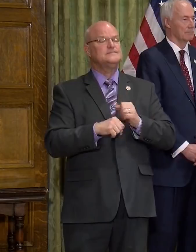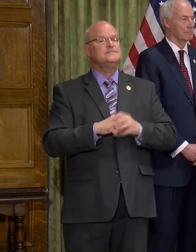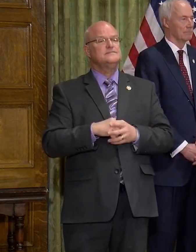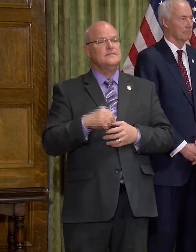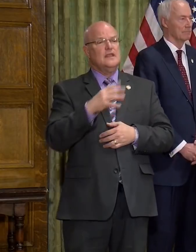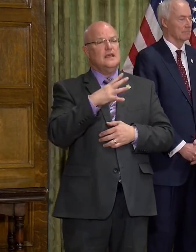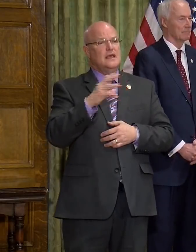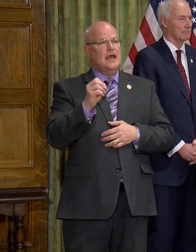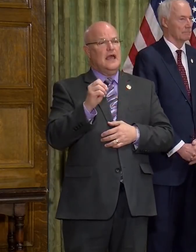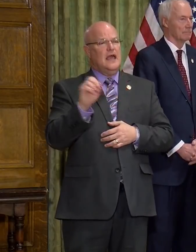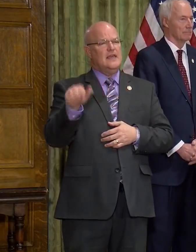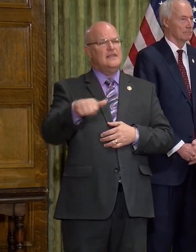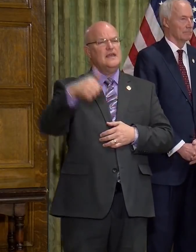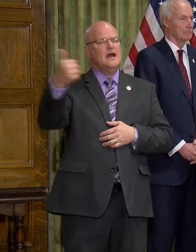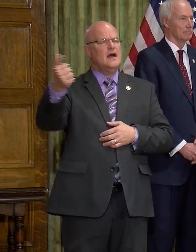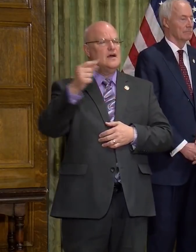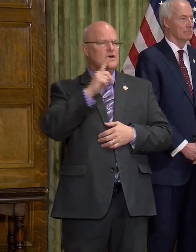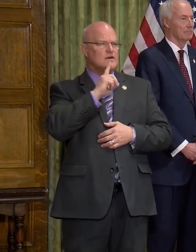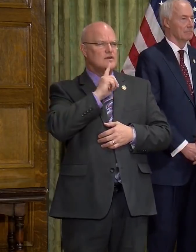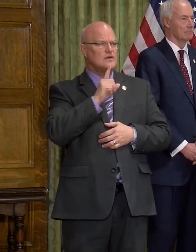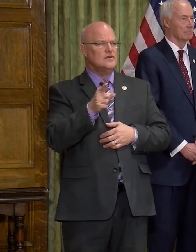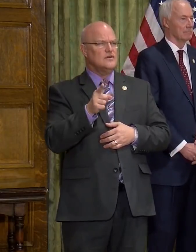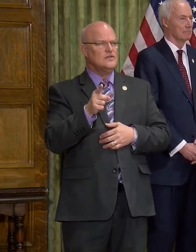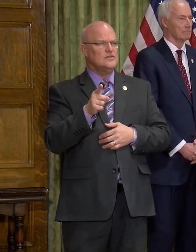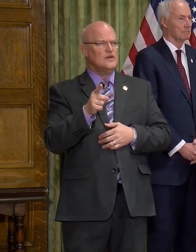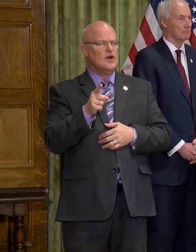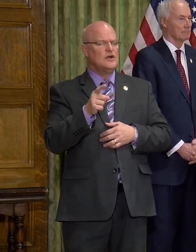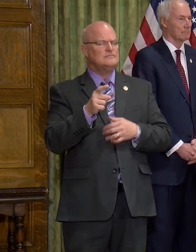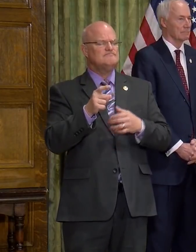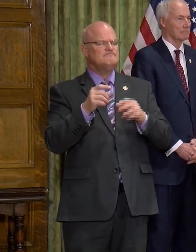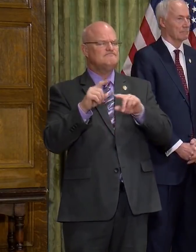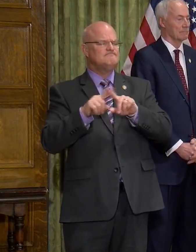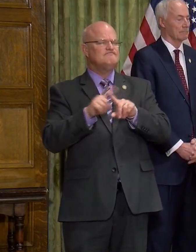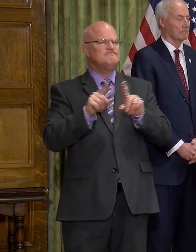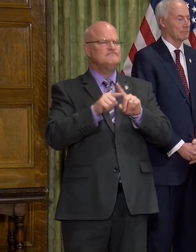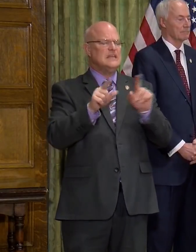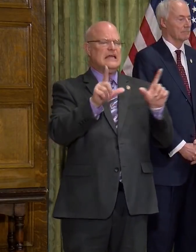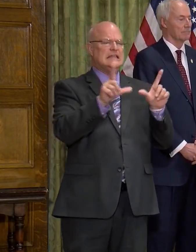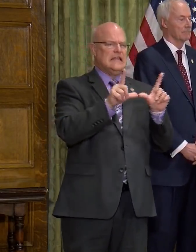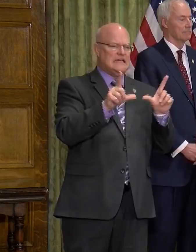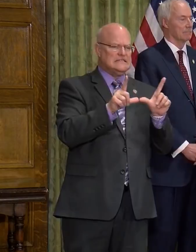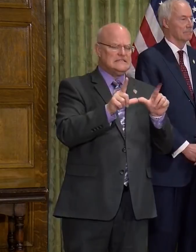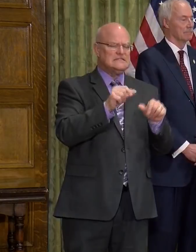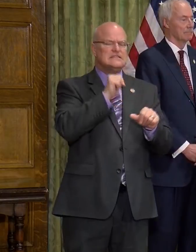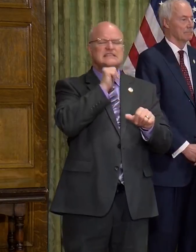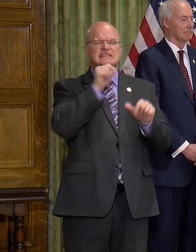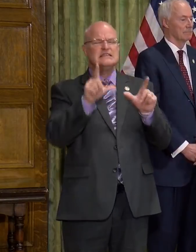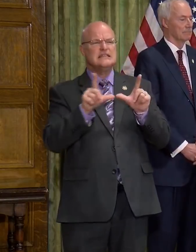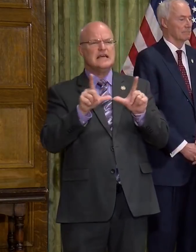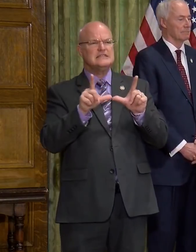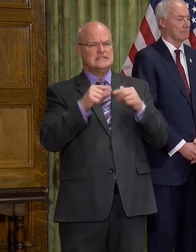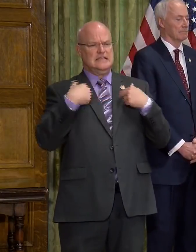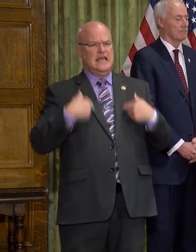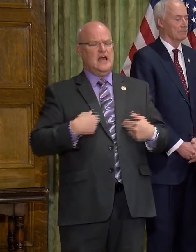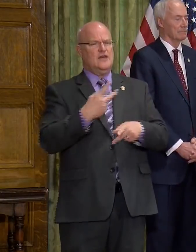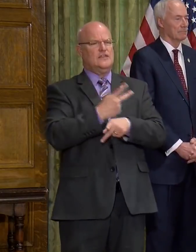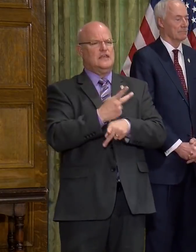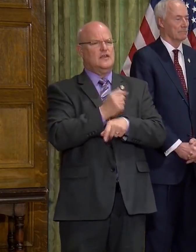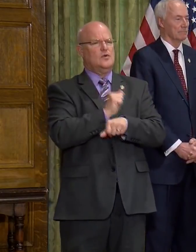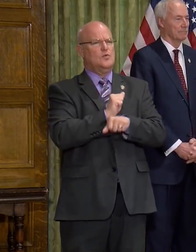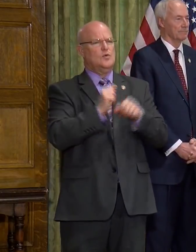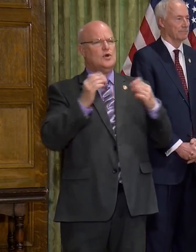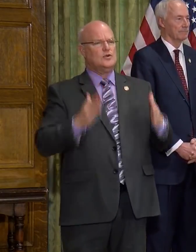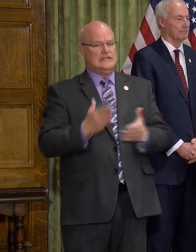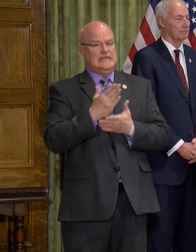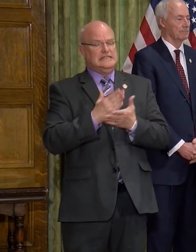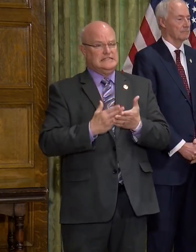assistants, and the others are a combination of licensed and unlicensed healthcare workers, and in some of them we